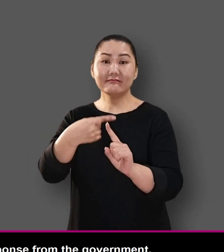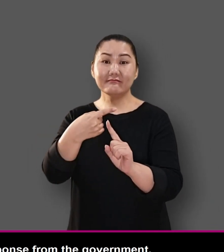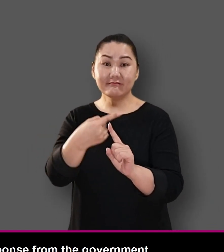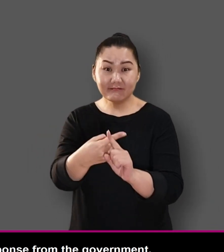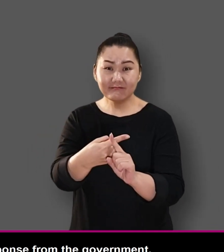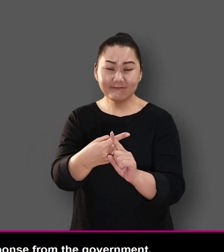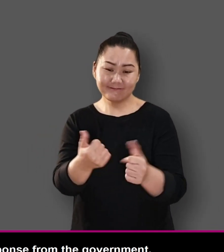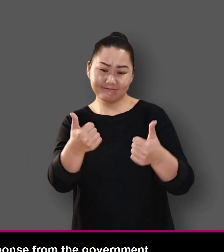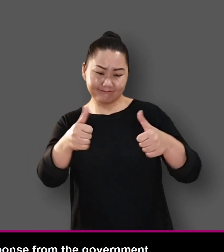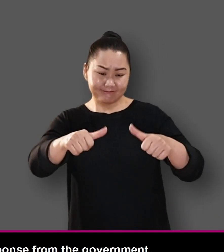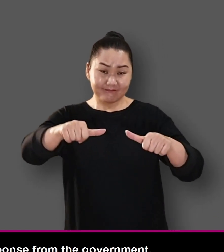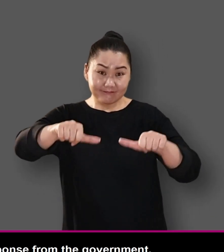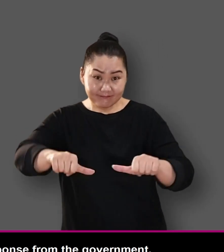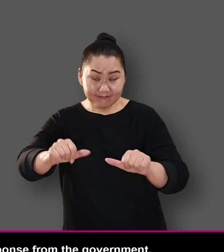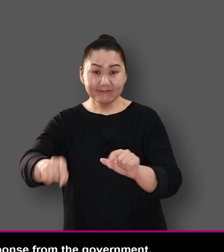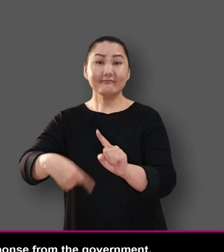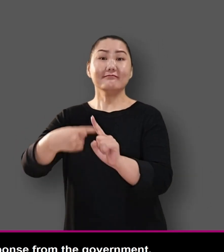during the COVID response from the government.